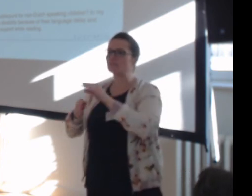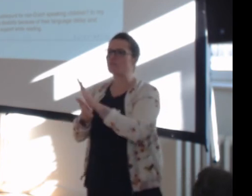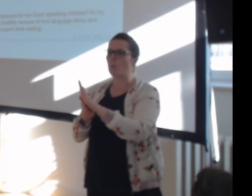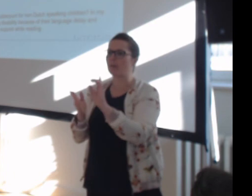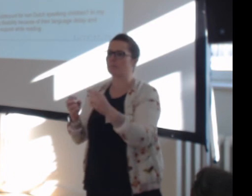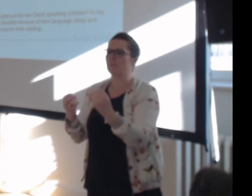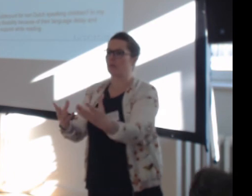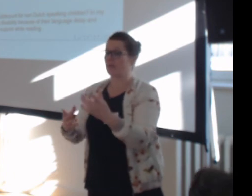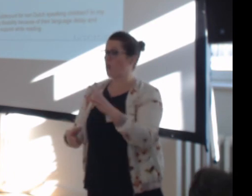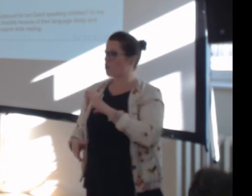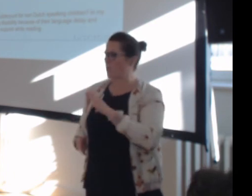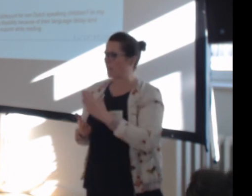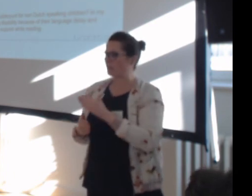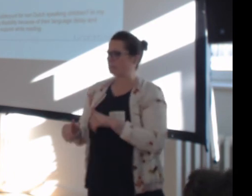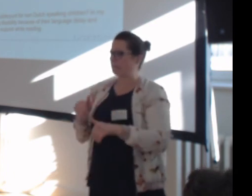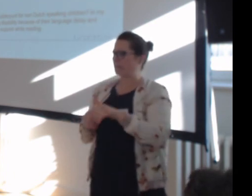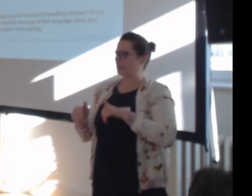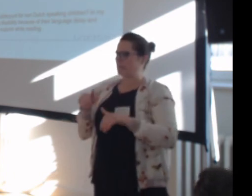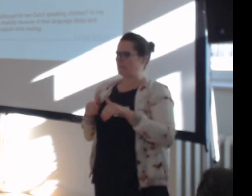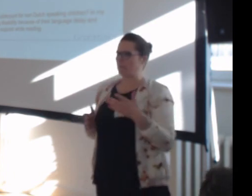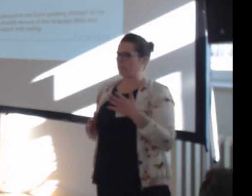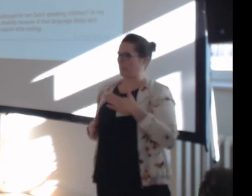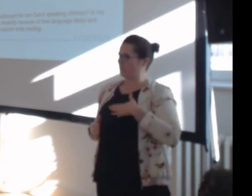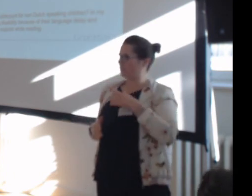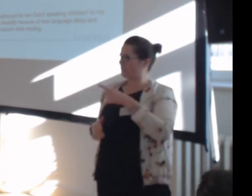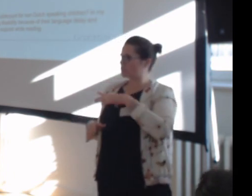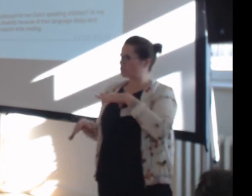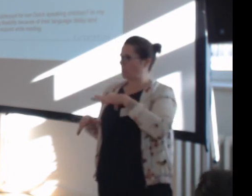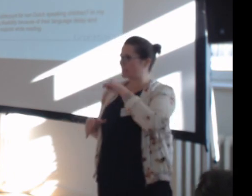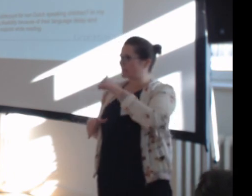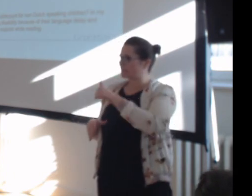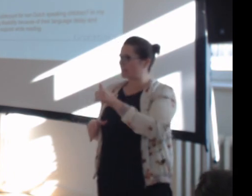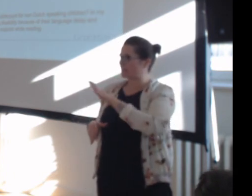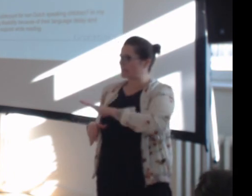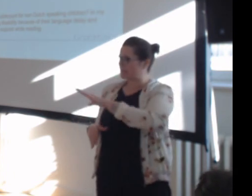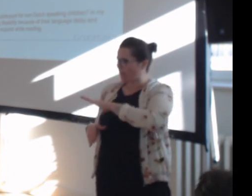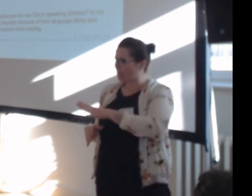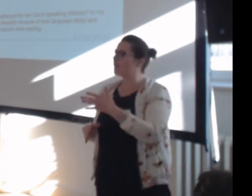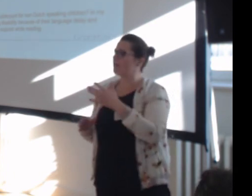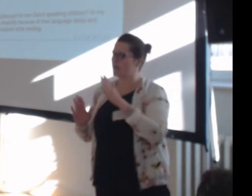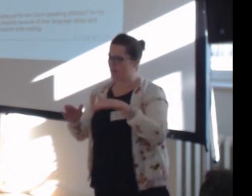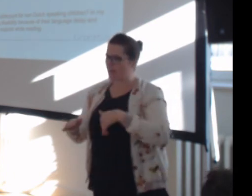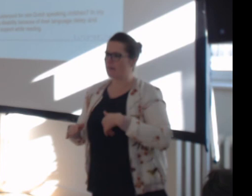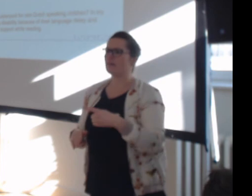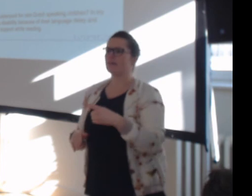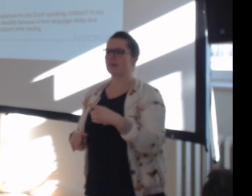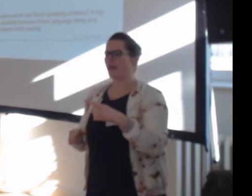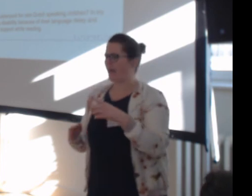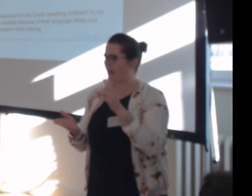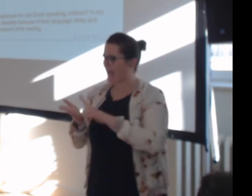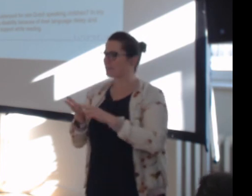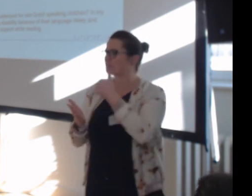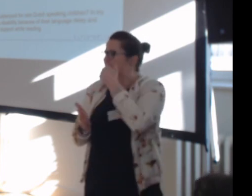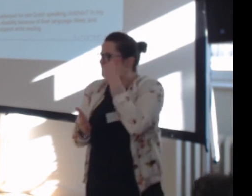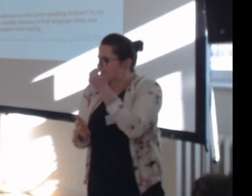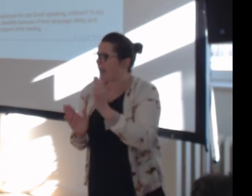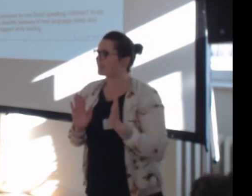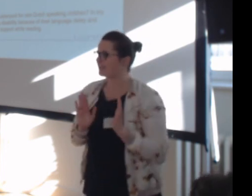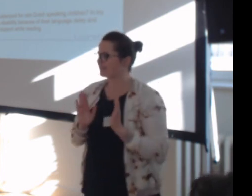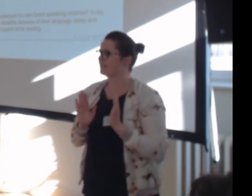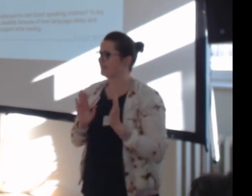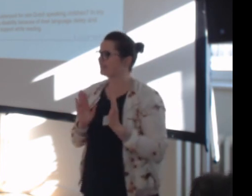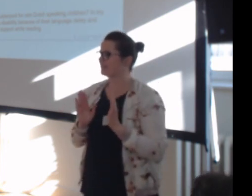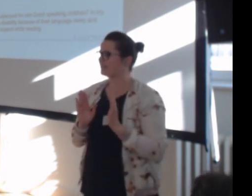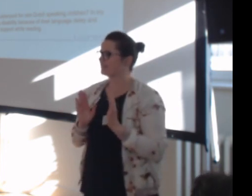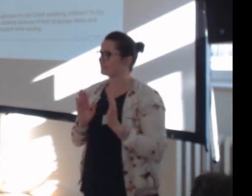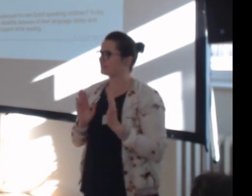and they hesitated, as if their story wasn't interesting enough. I tell you, they are too modest. I think